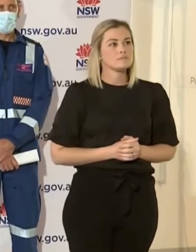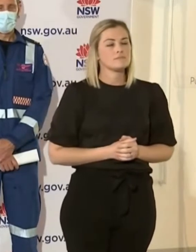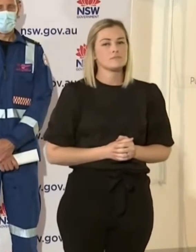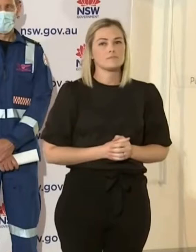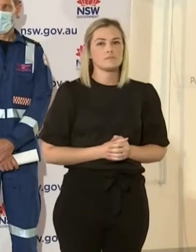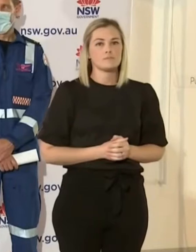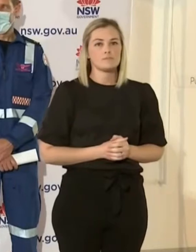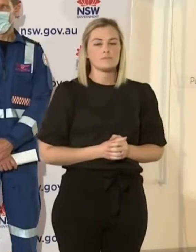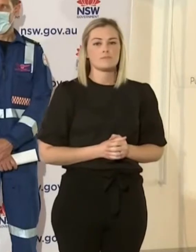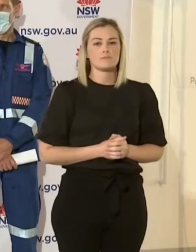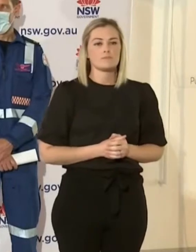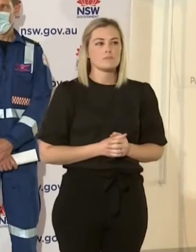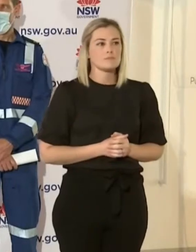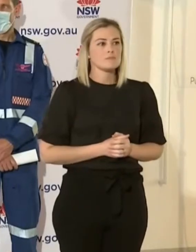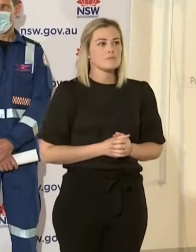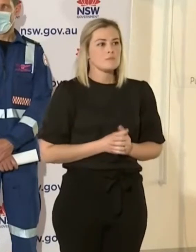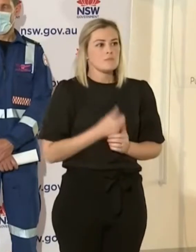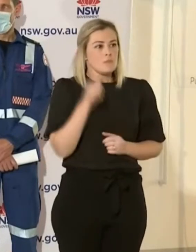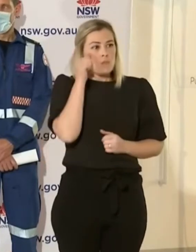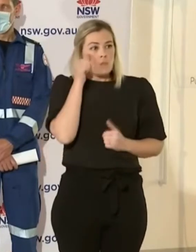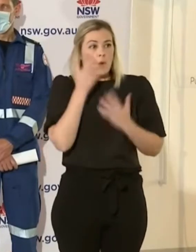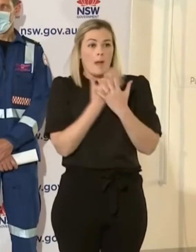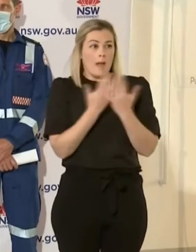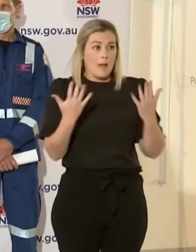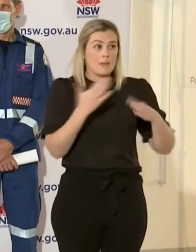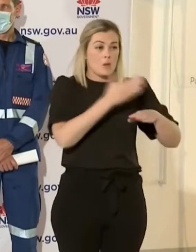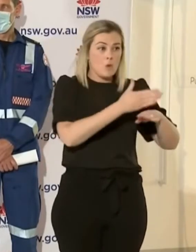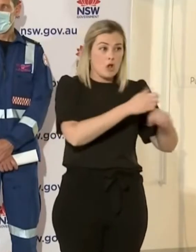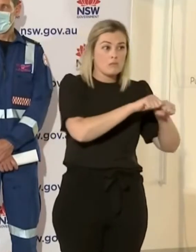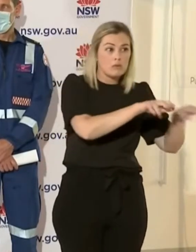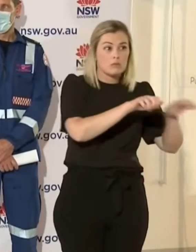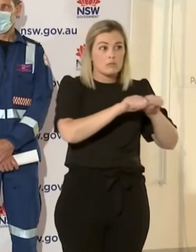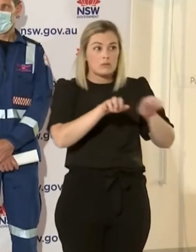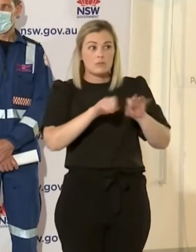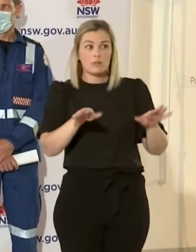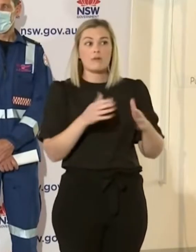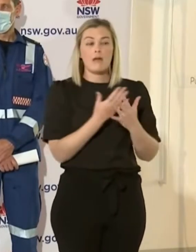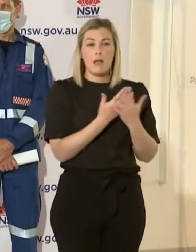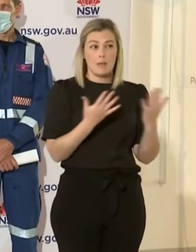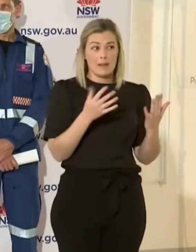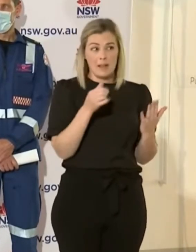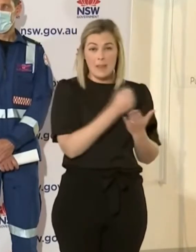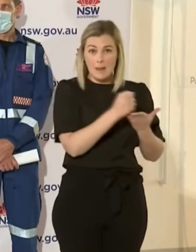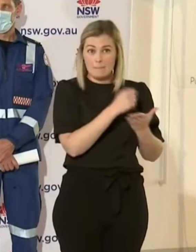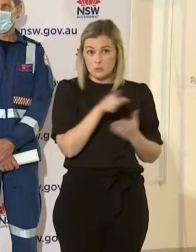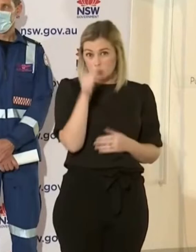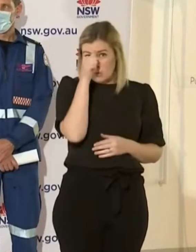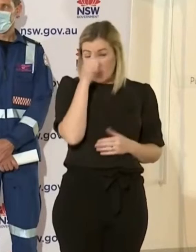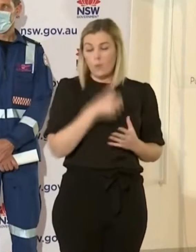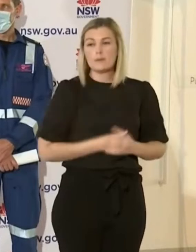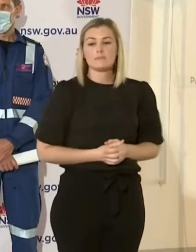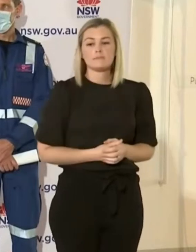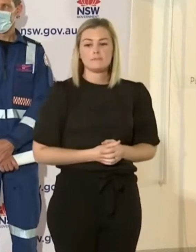Look, the issue is that there are still places where it's occurring. The two major places are